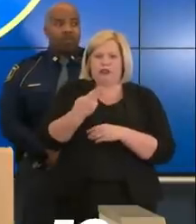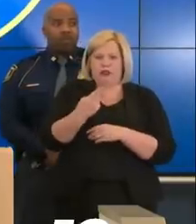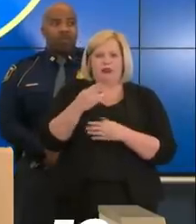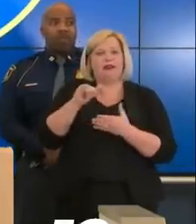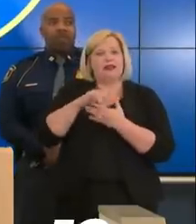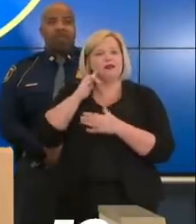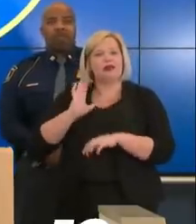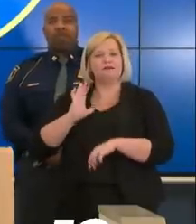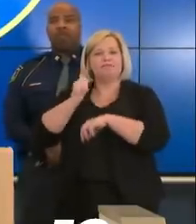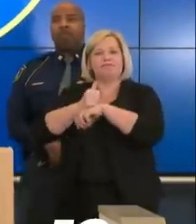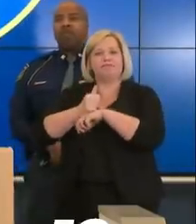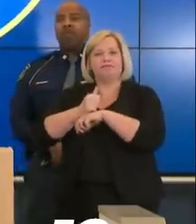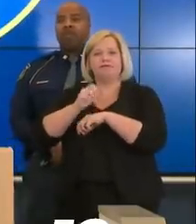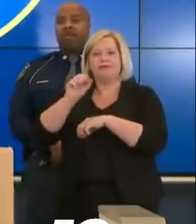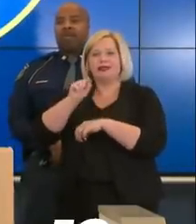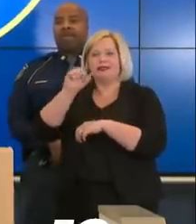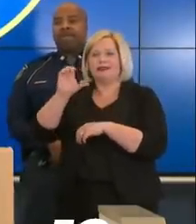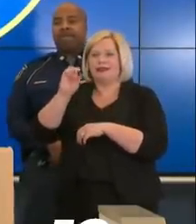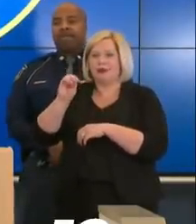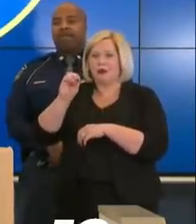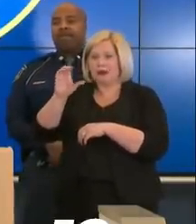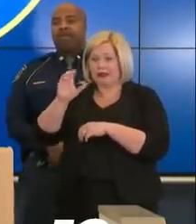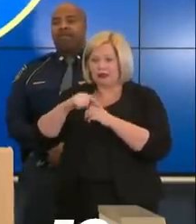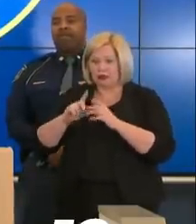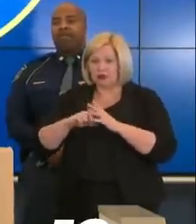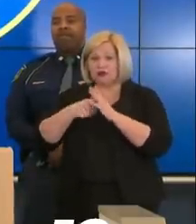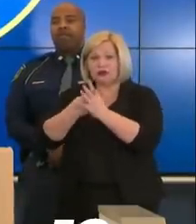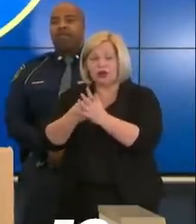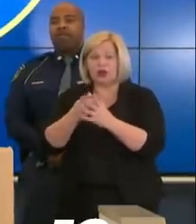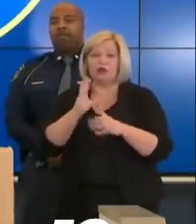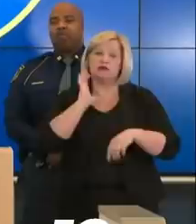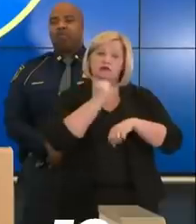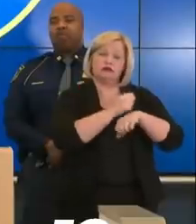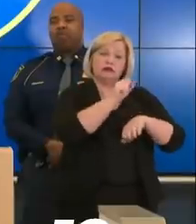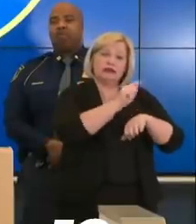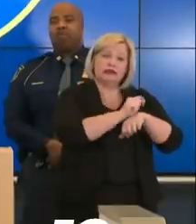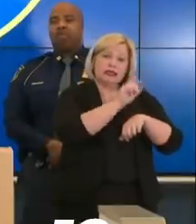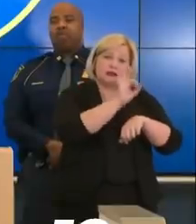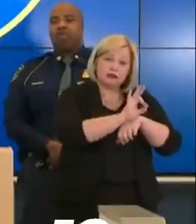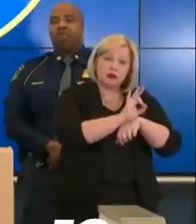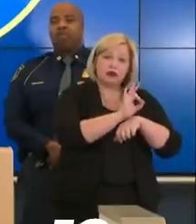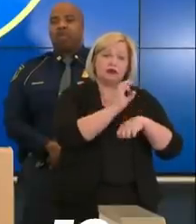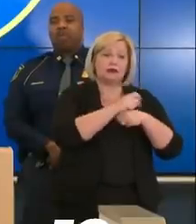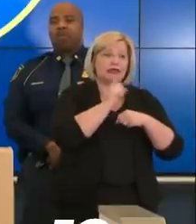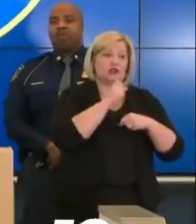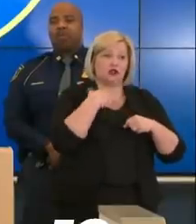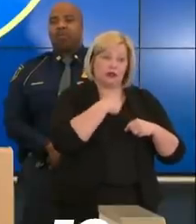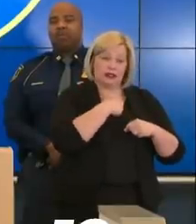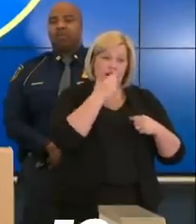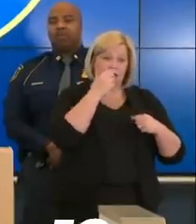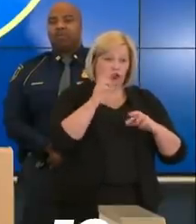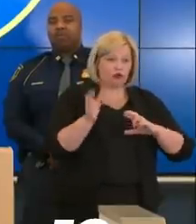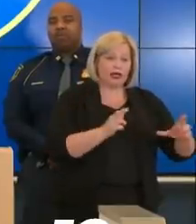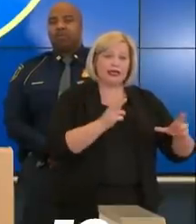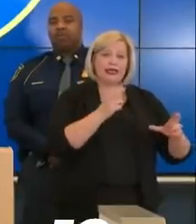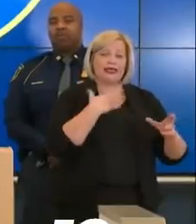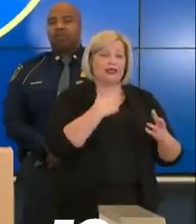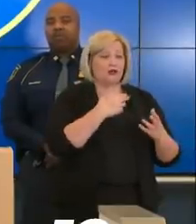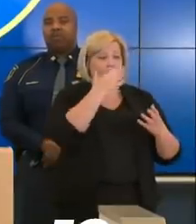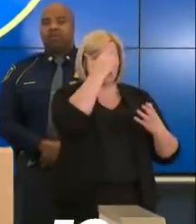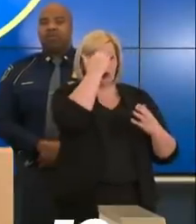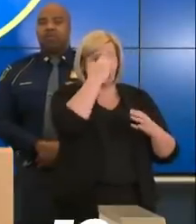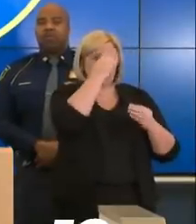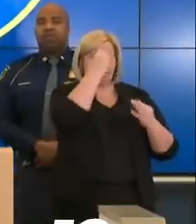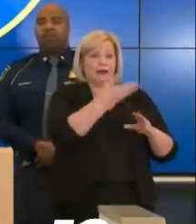the SEOC a few weeks ago to get up and running, created the task forces so that we could be swift and informed as we make